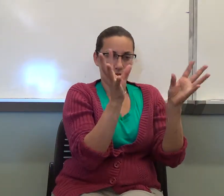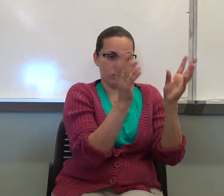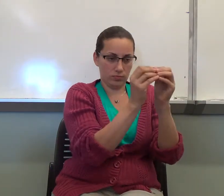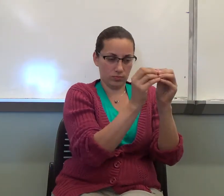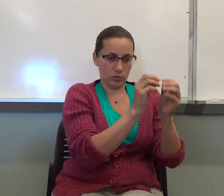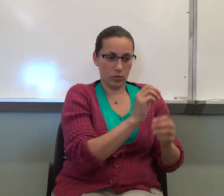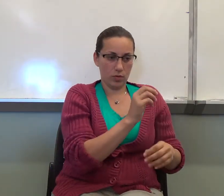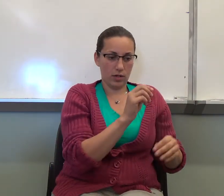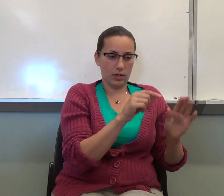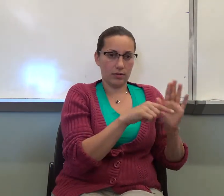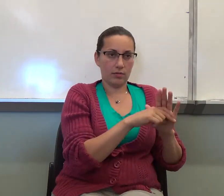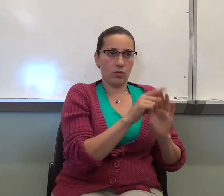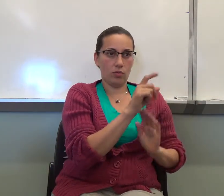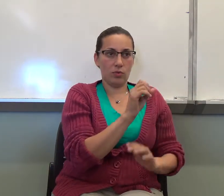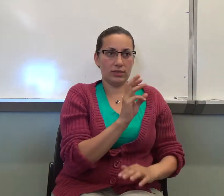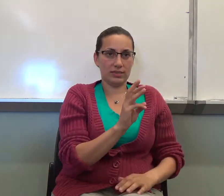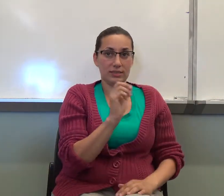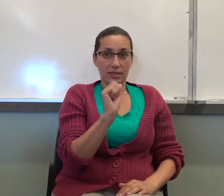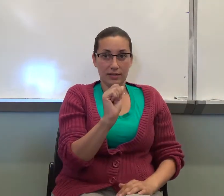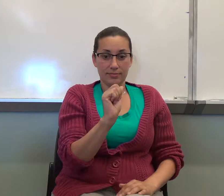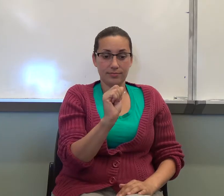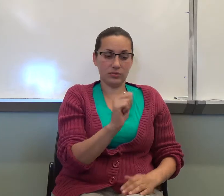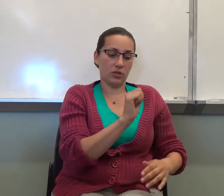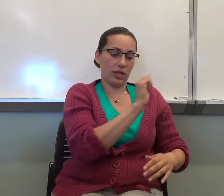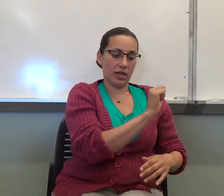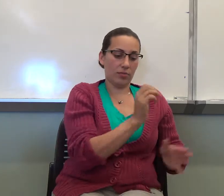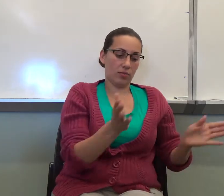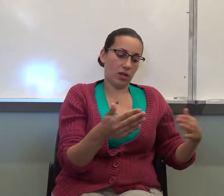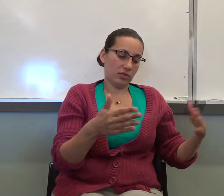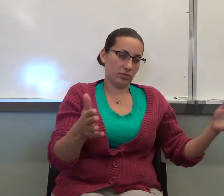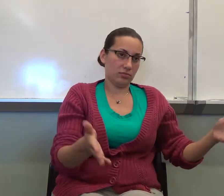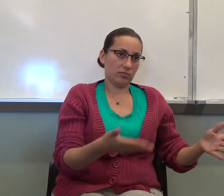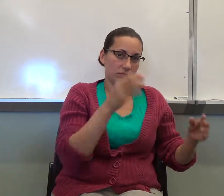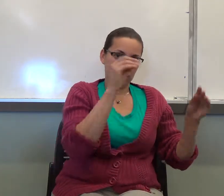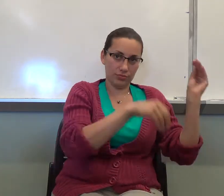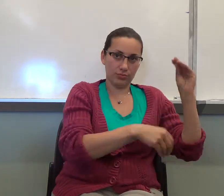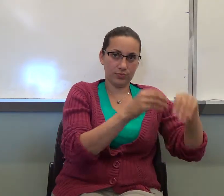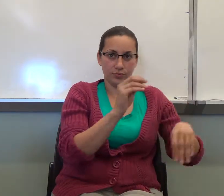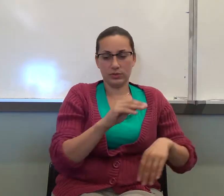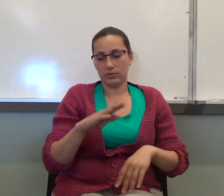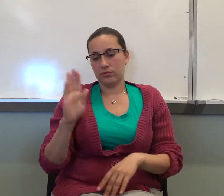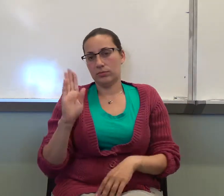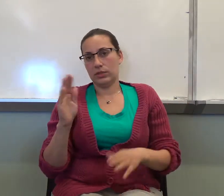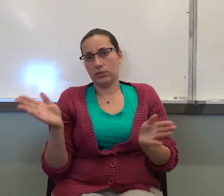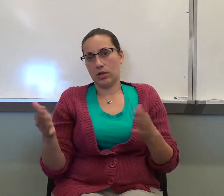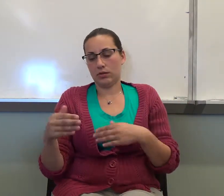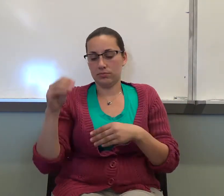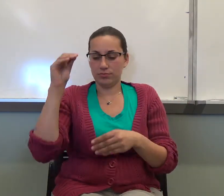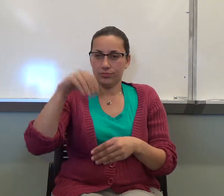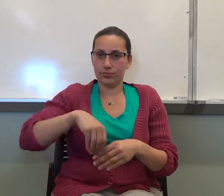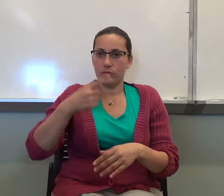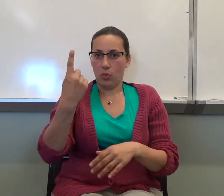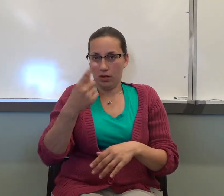here, minus 1.4 plus 2.1 gives you a 0.5, or minus